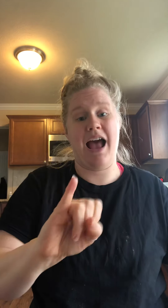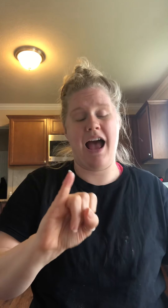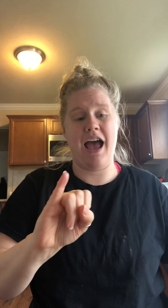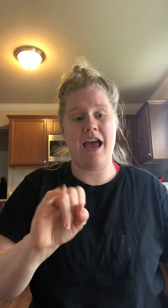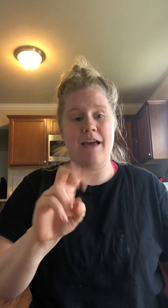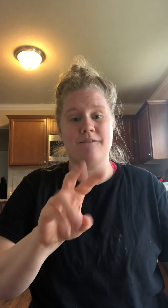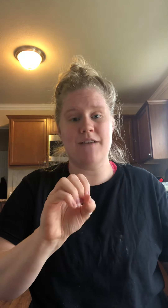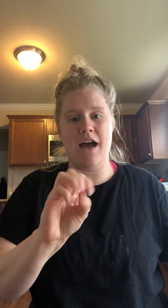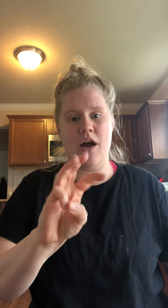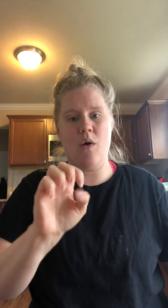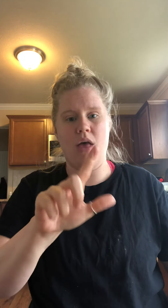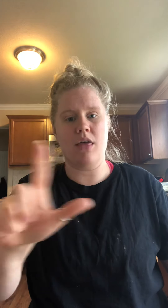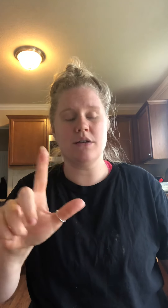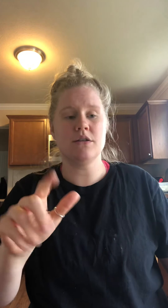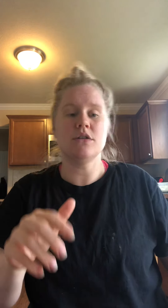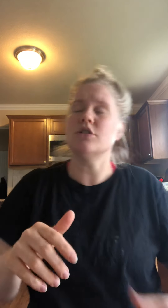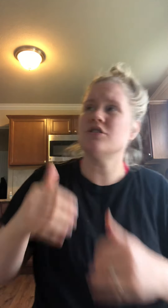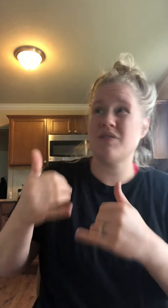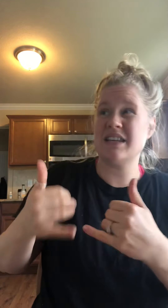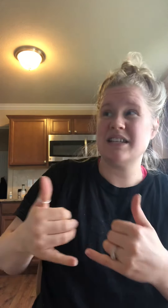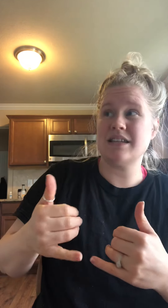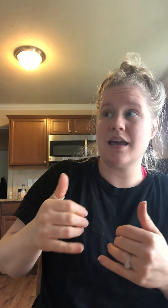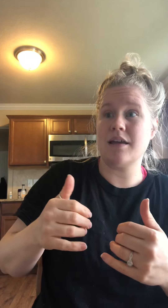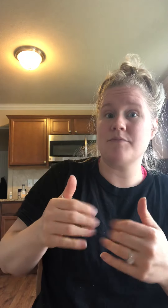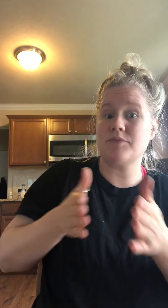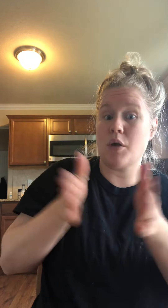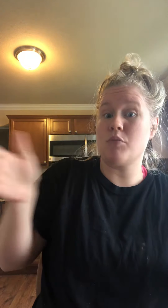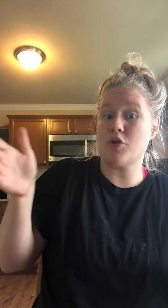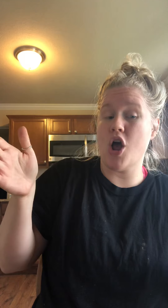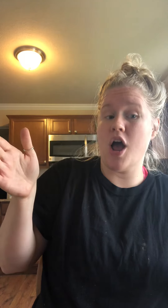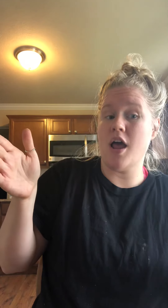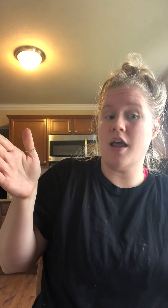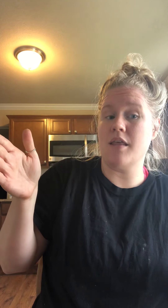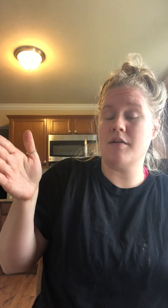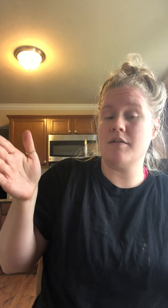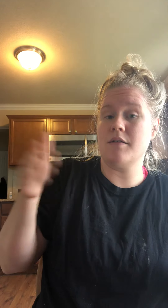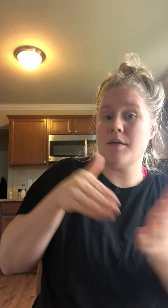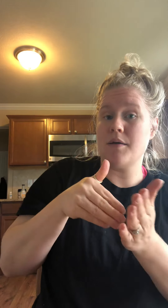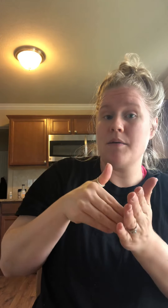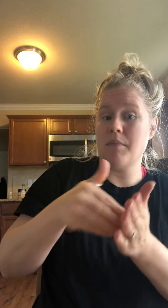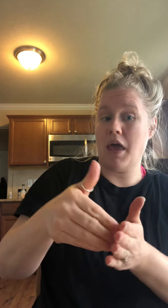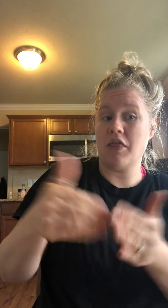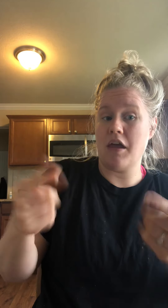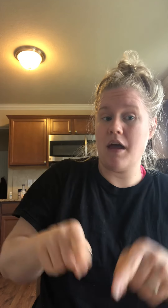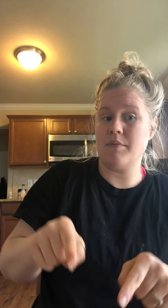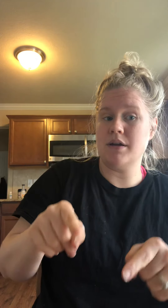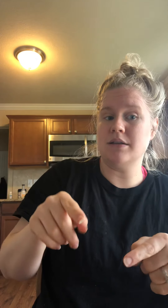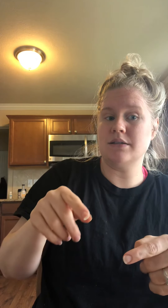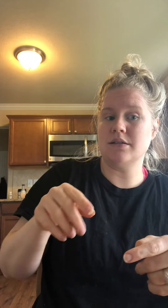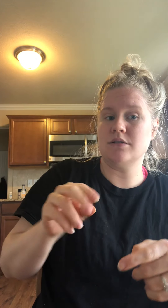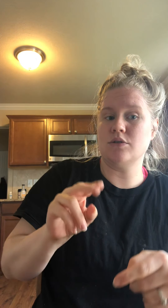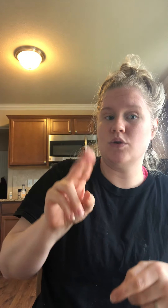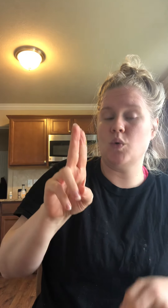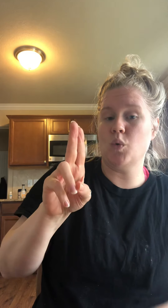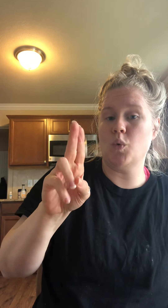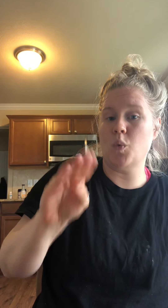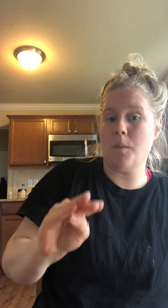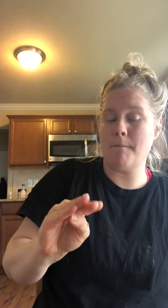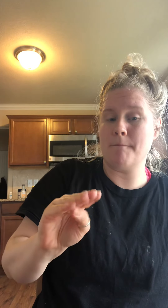pattern these mutant words all take. Is this umlaut mutation, right? Because this